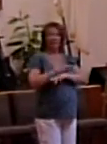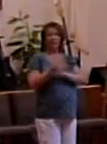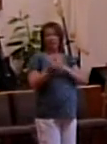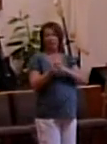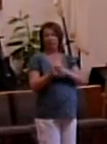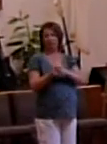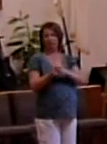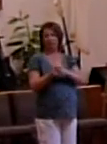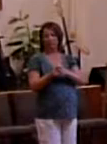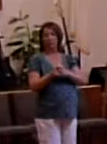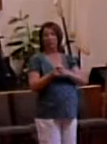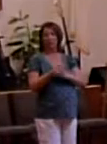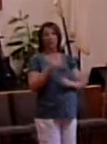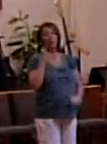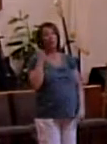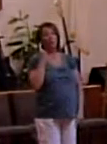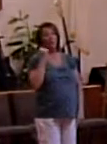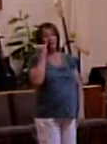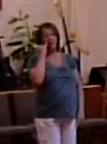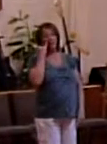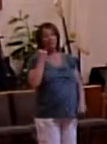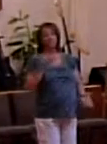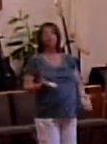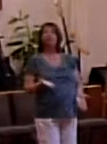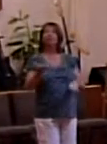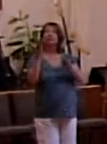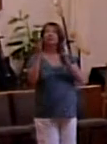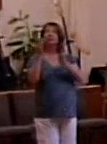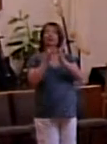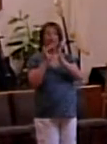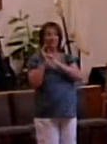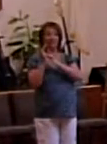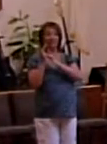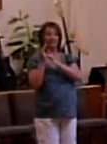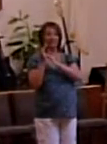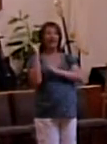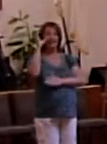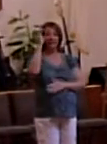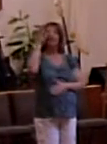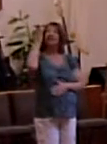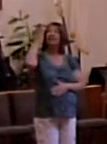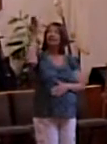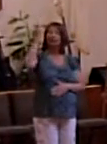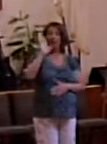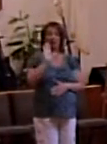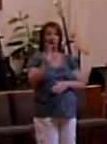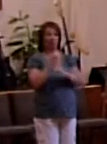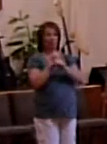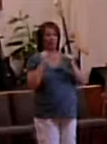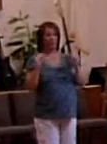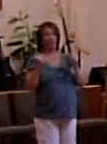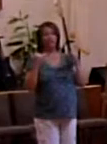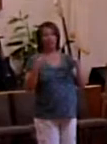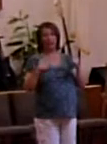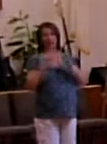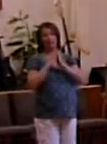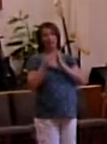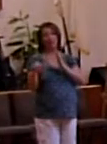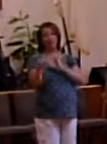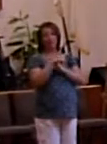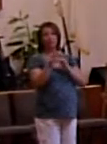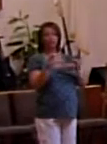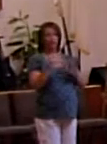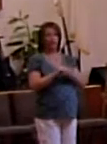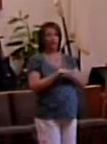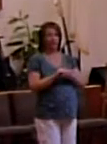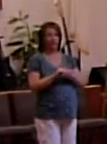But only if you turn it over to Jesus. Only if you seek Him as your refuge. And today I pray that you do. I